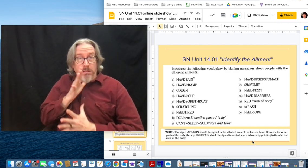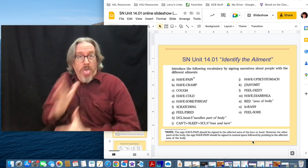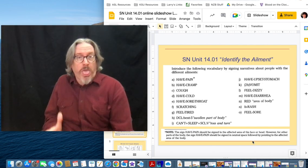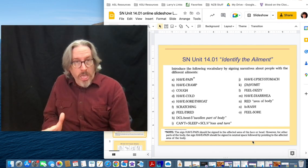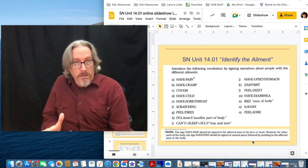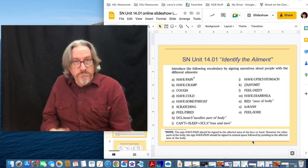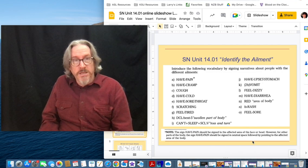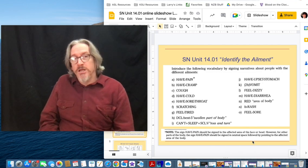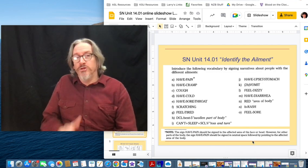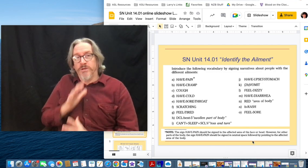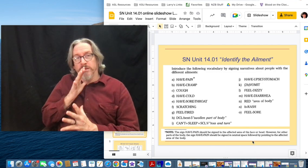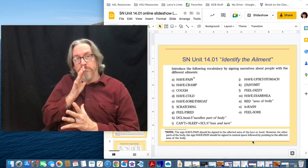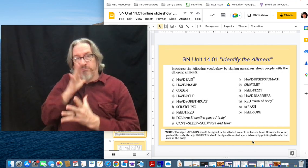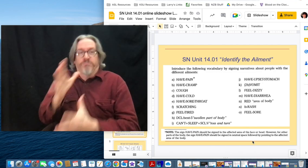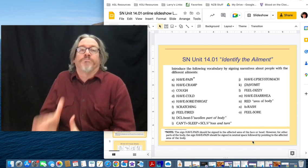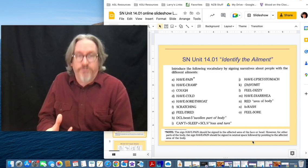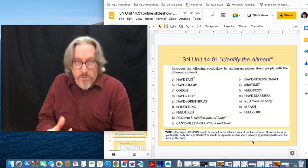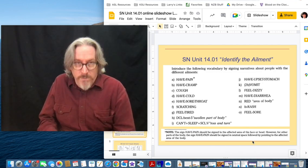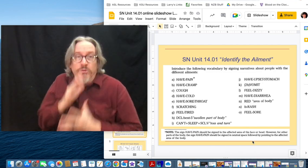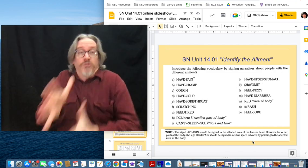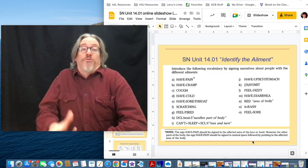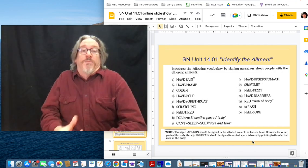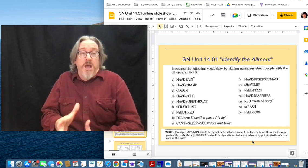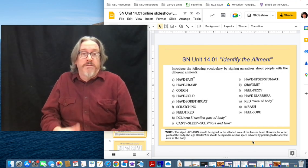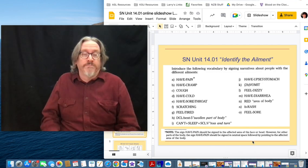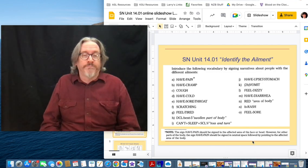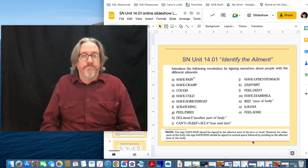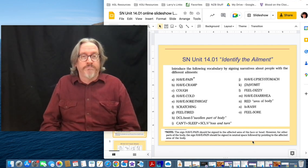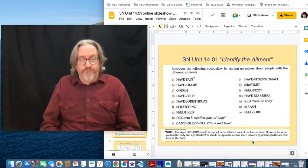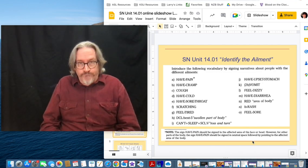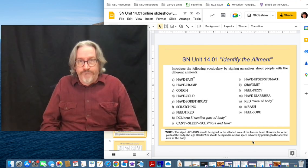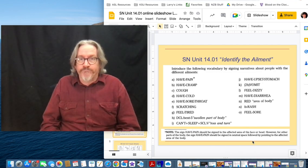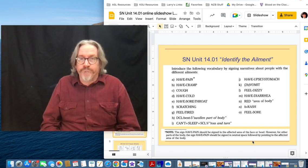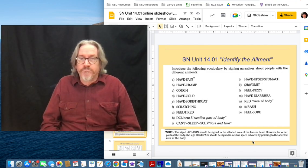And you can throw up. You can throw up a lot.